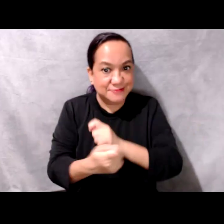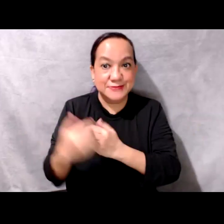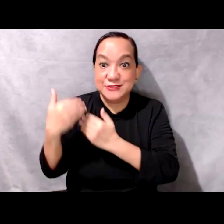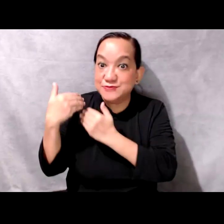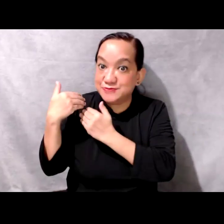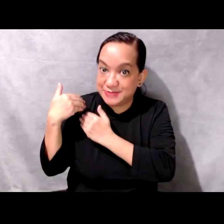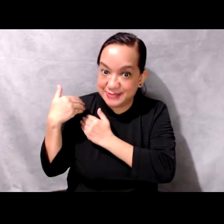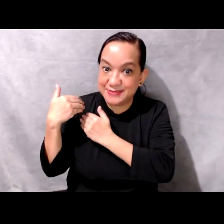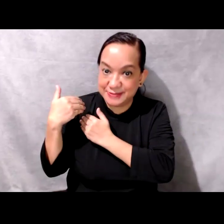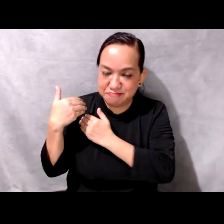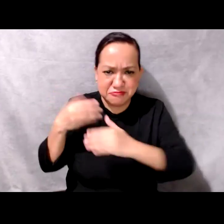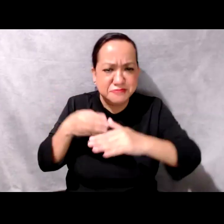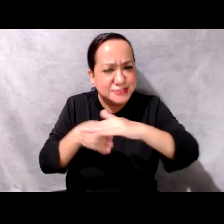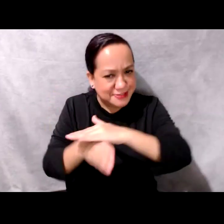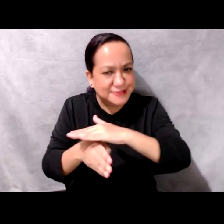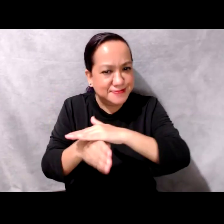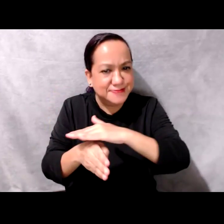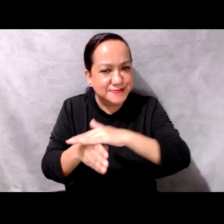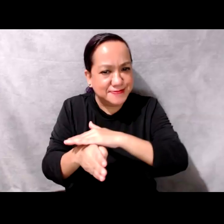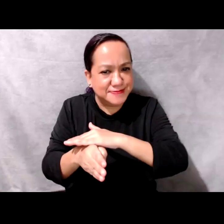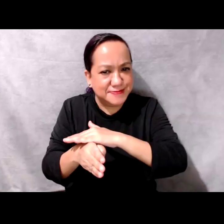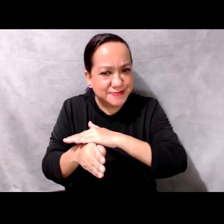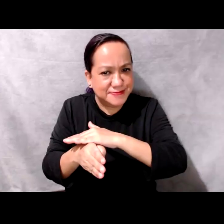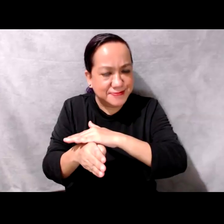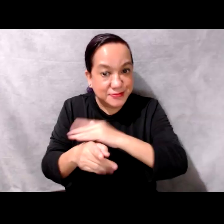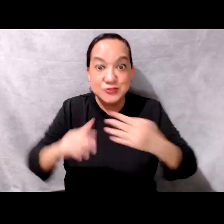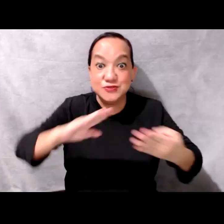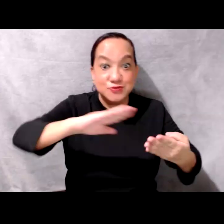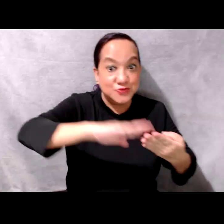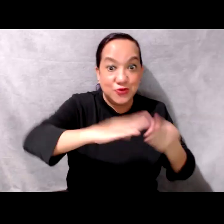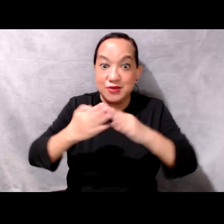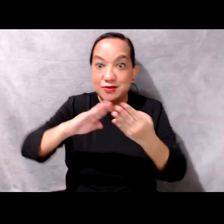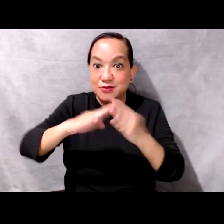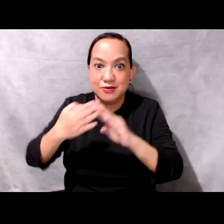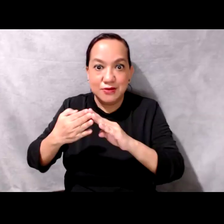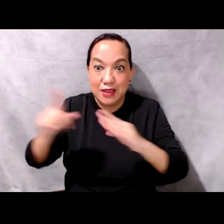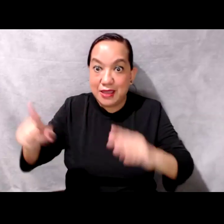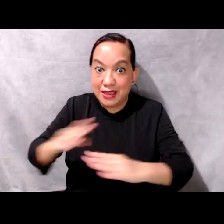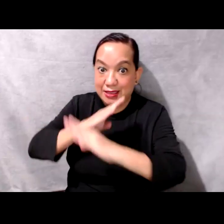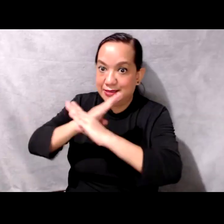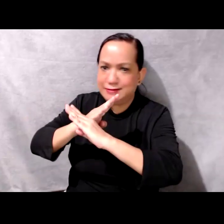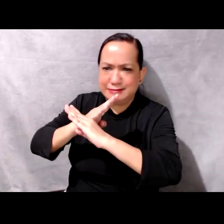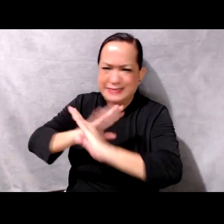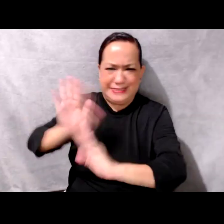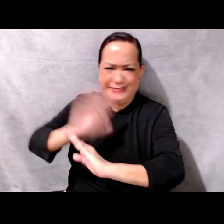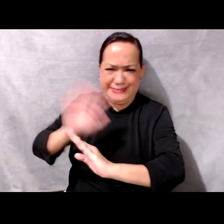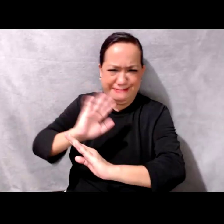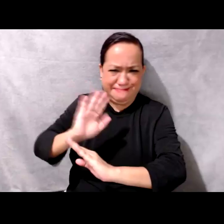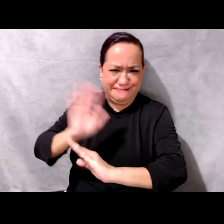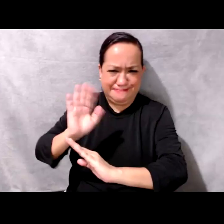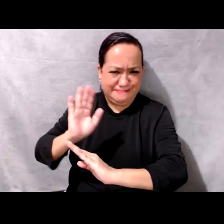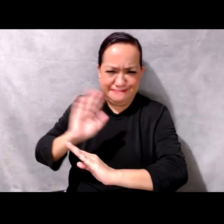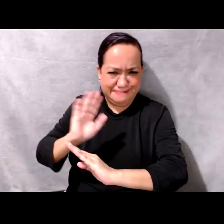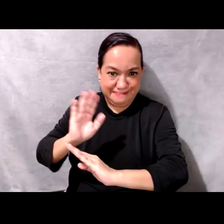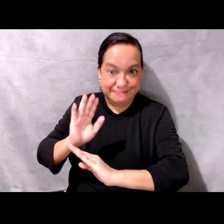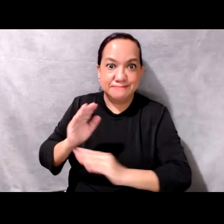communities, not to put a lot of barriers and make it difficult for communities to access, but actually to make it easier and to